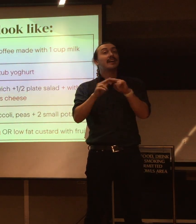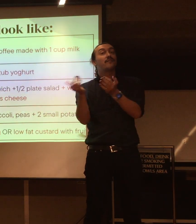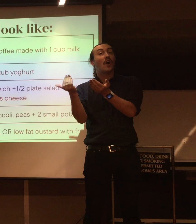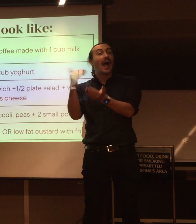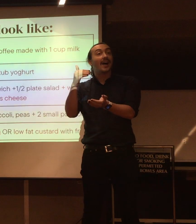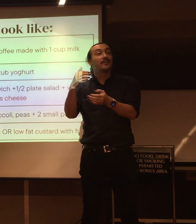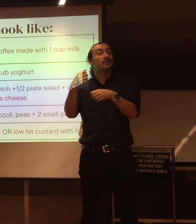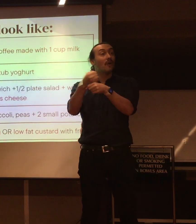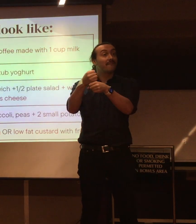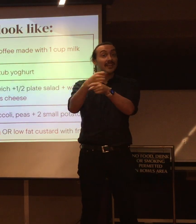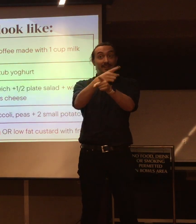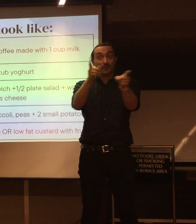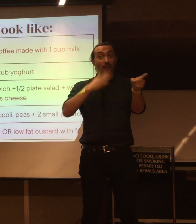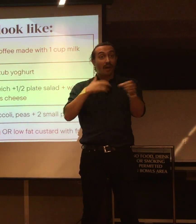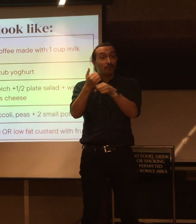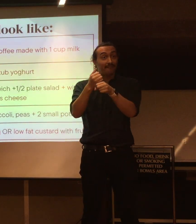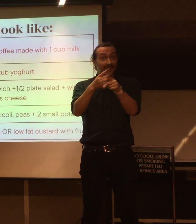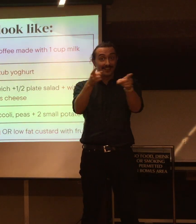anyone here like coffee?